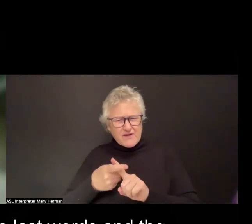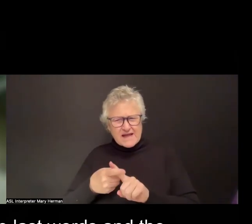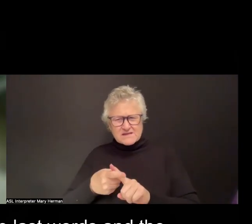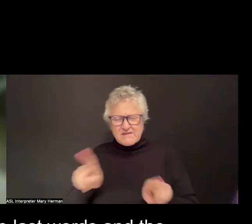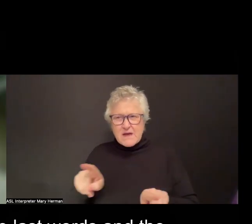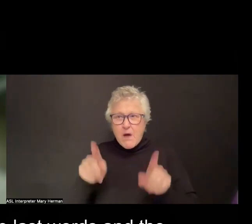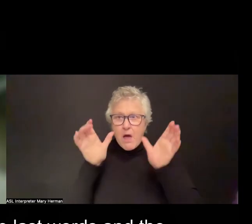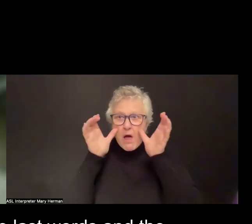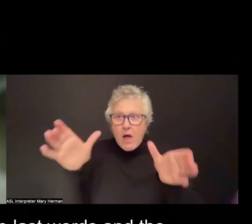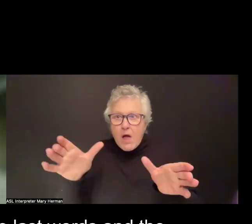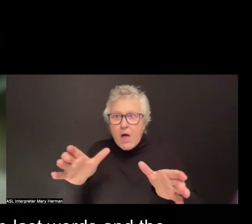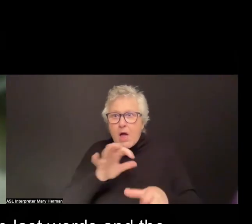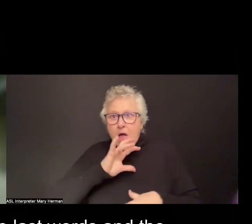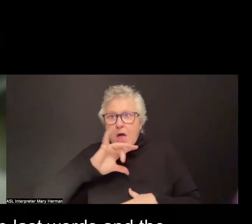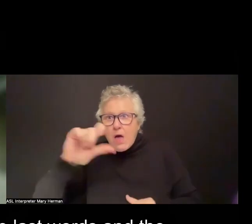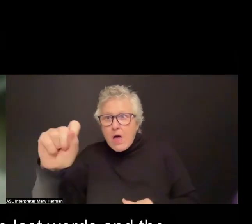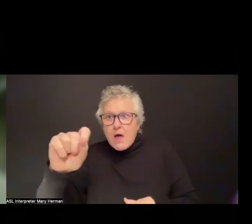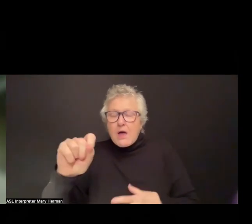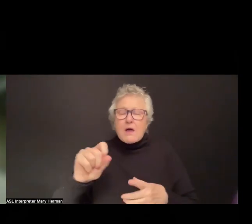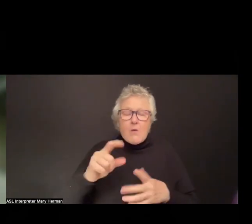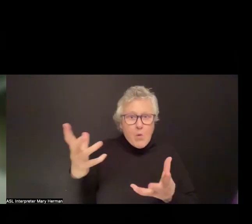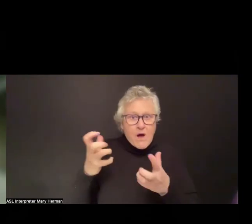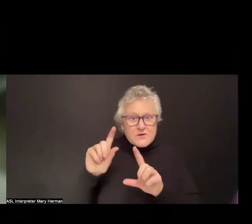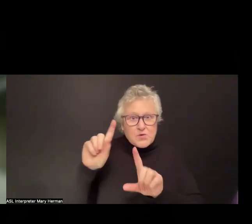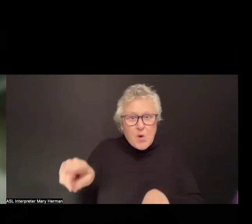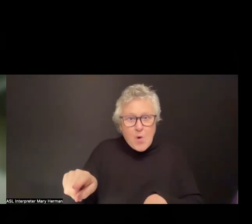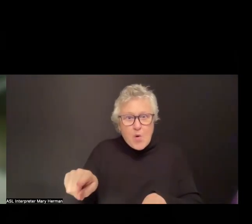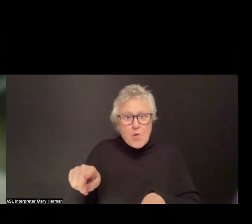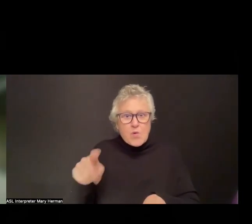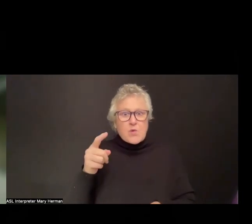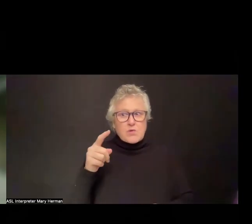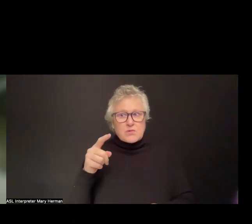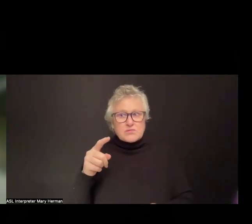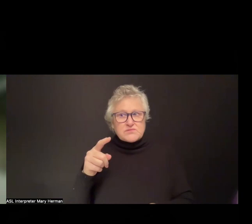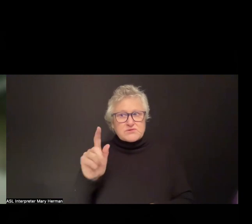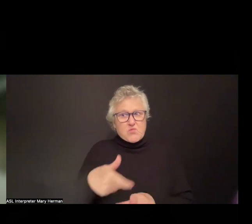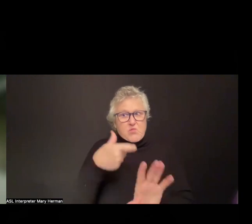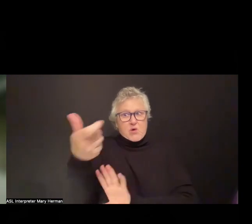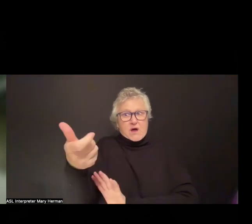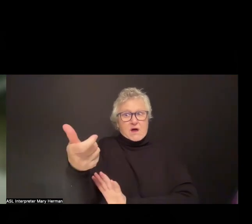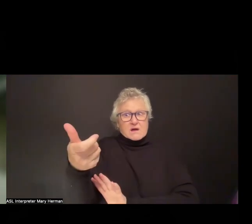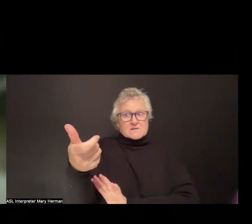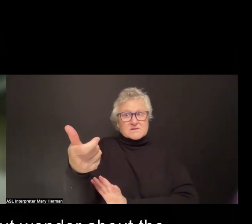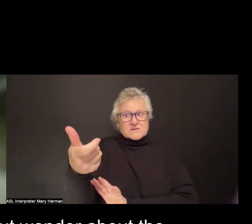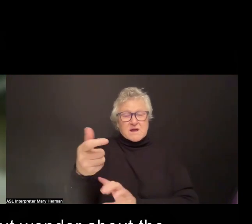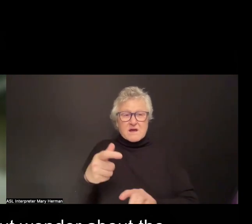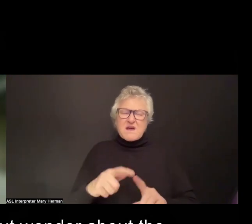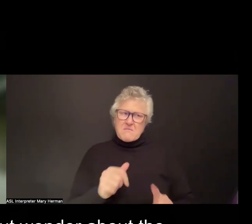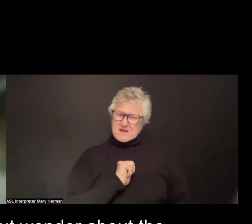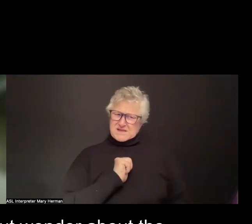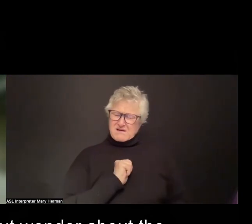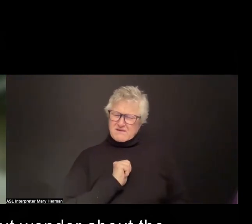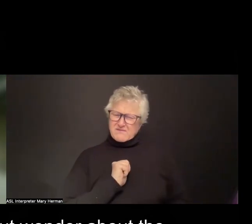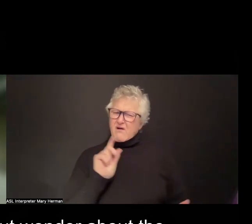words and the pious advice of the soon-to-be damned. Of course, I'd always been curious. You cannot help